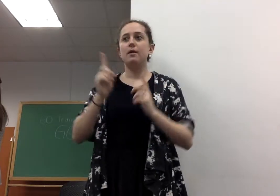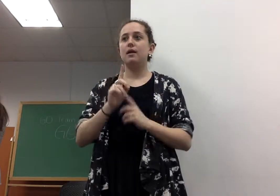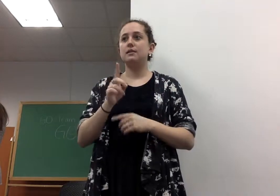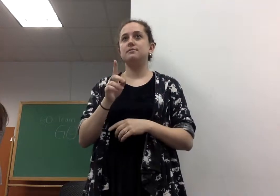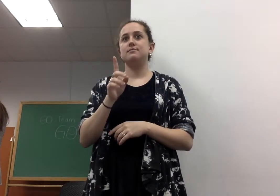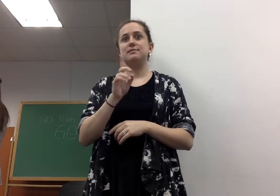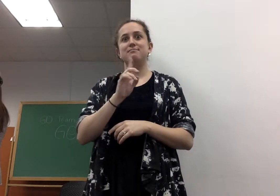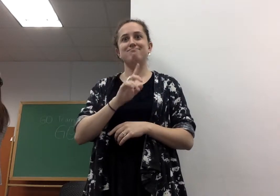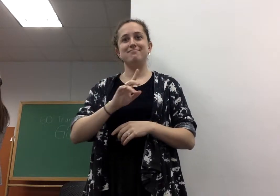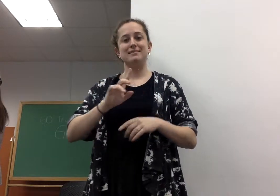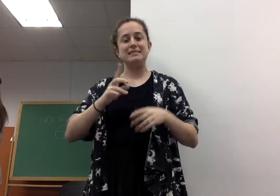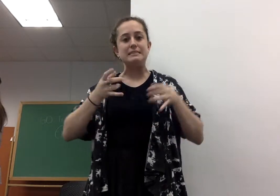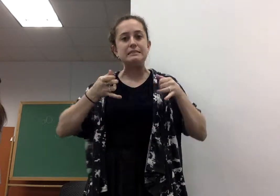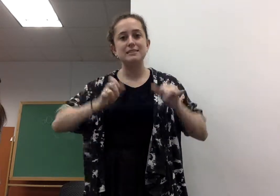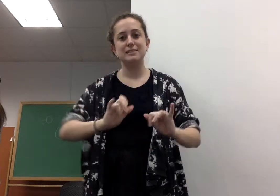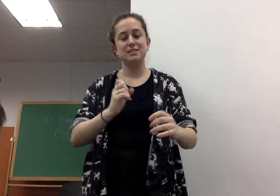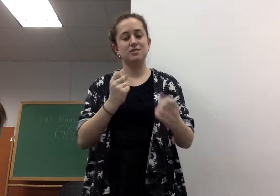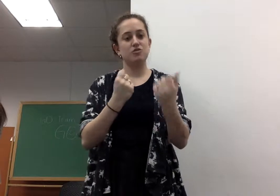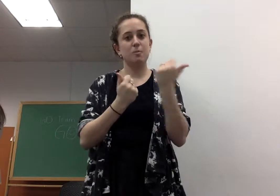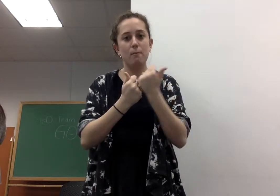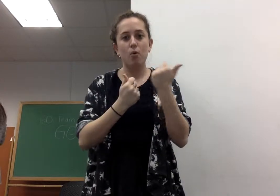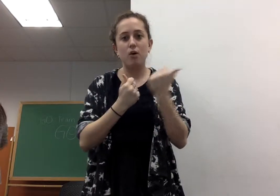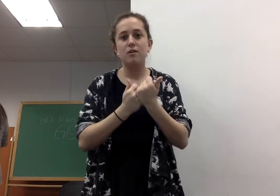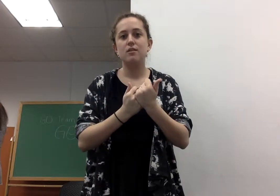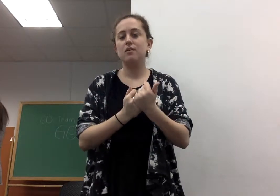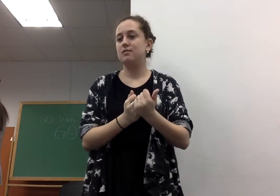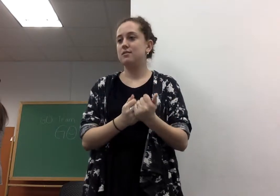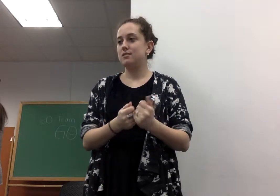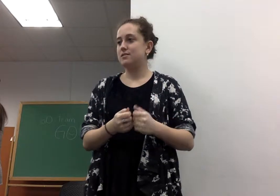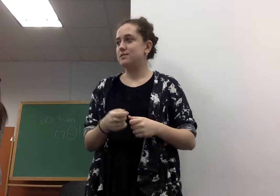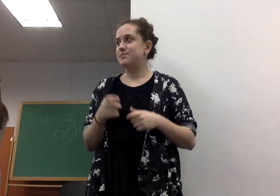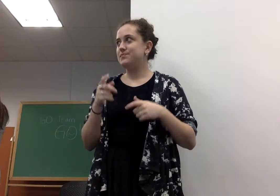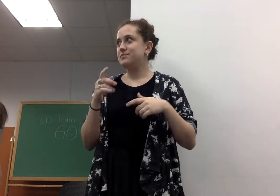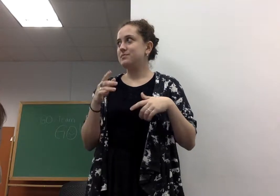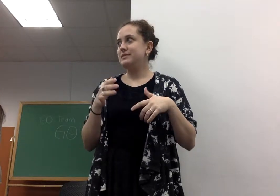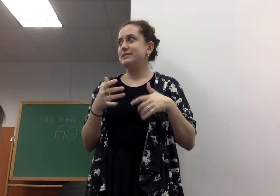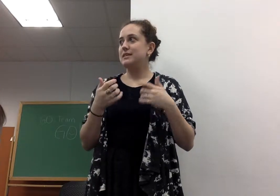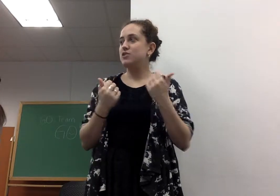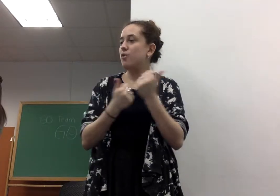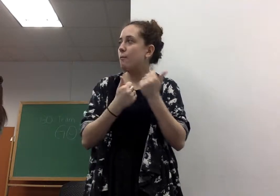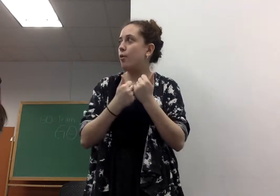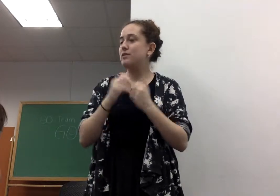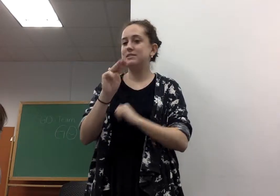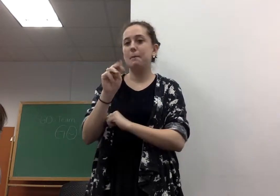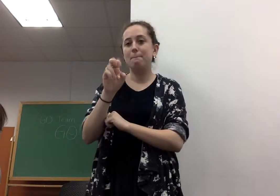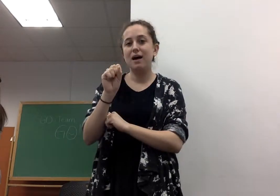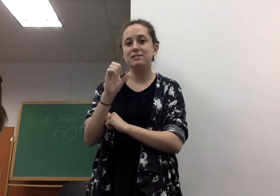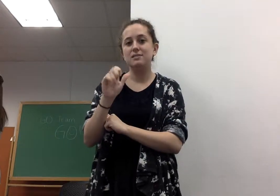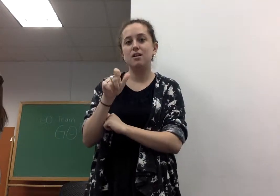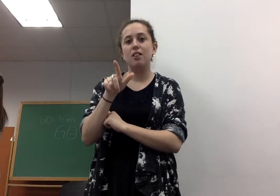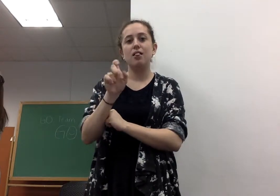still hold up and support. It has shape. It supports the muscle or the flesh around it. So cartilage does have some neat